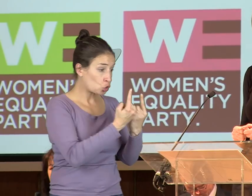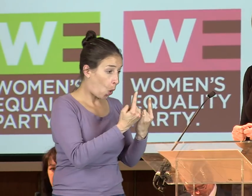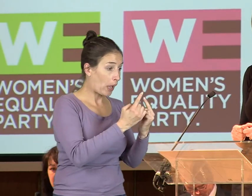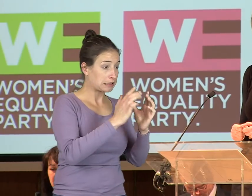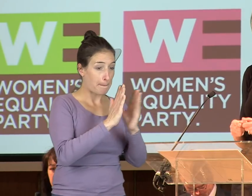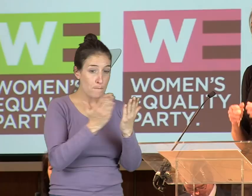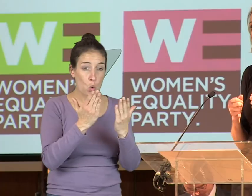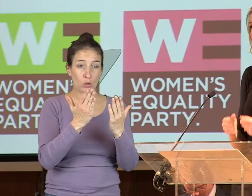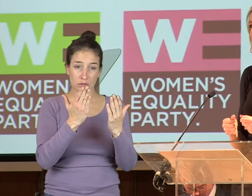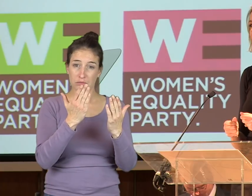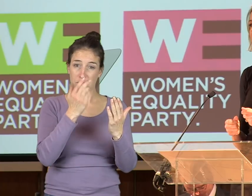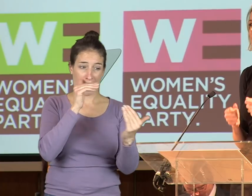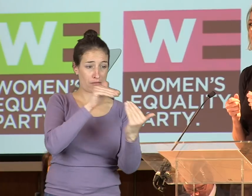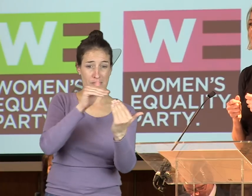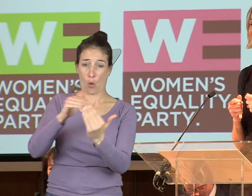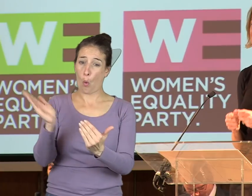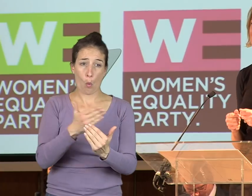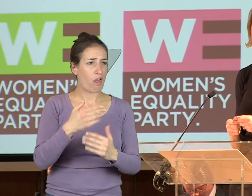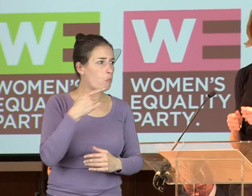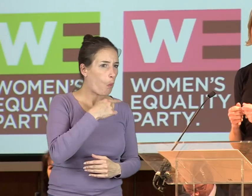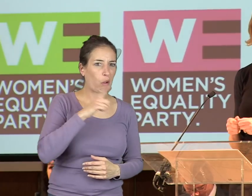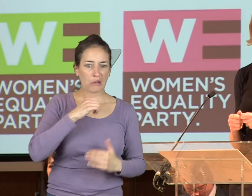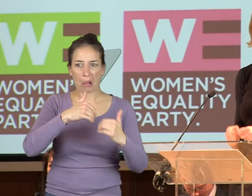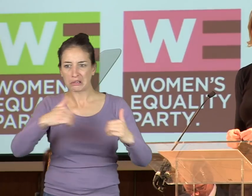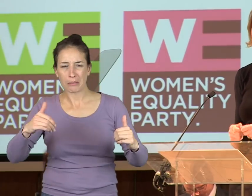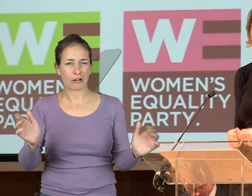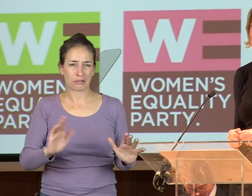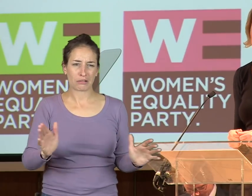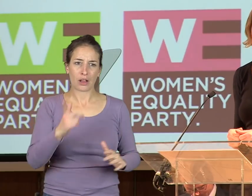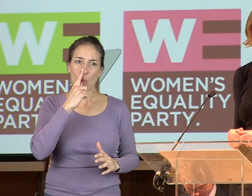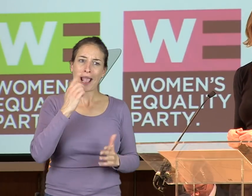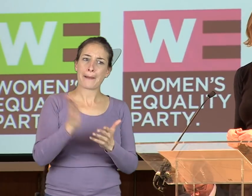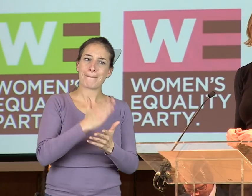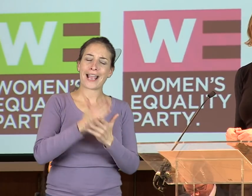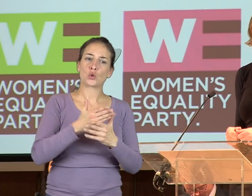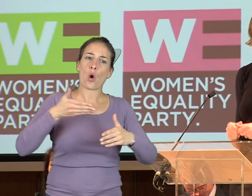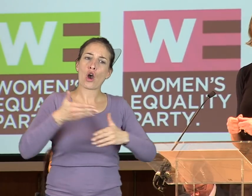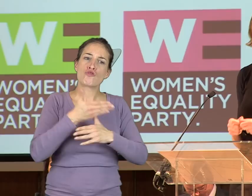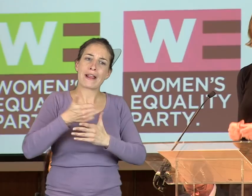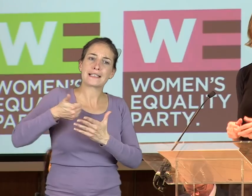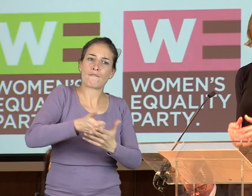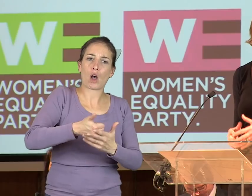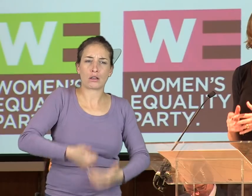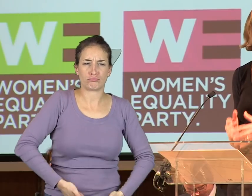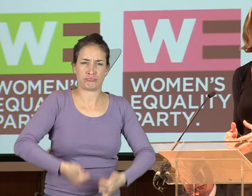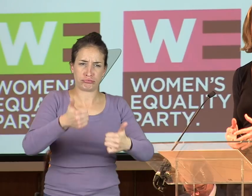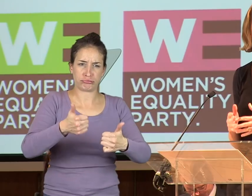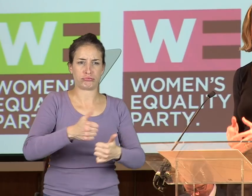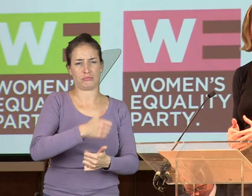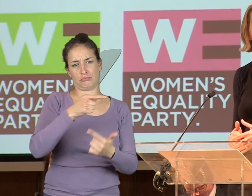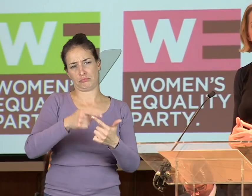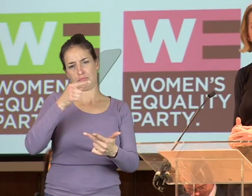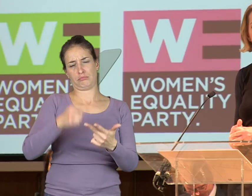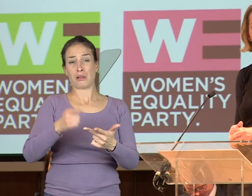advice. We can recognise that aspiration has no gender. We can provide honest sex